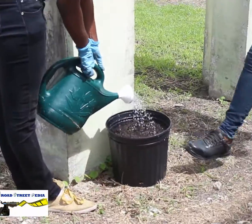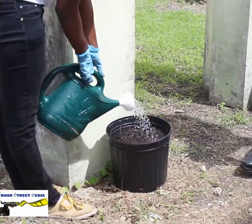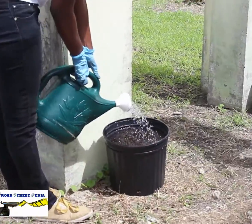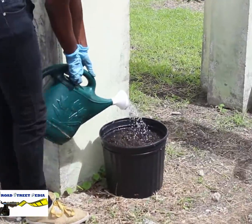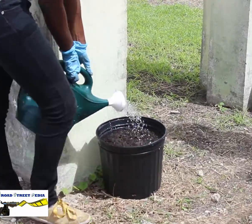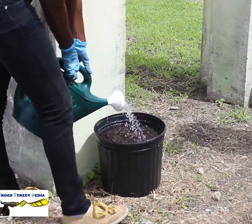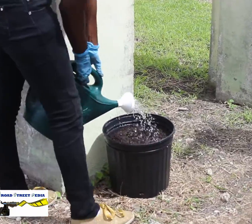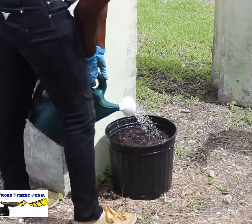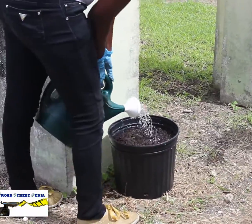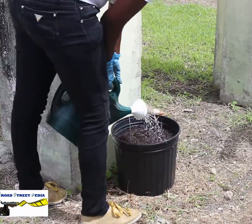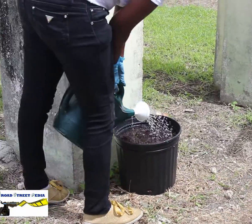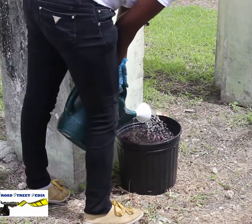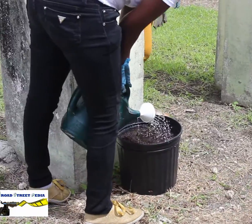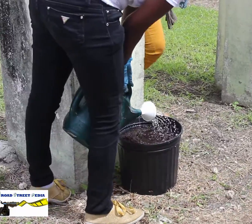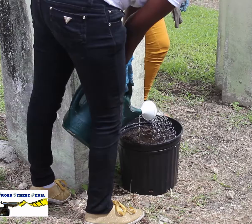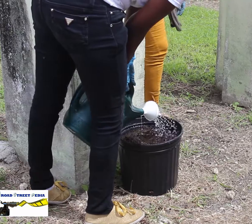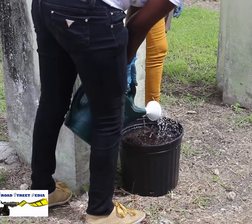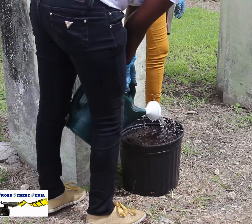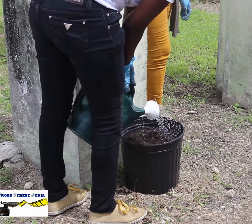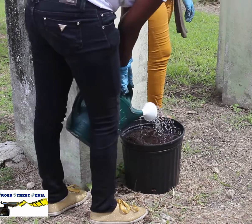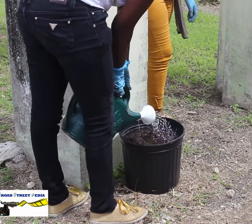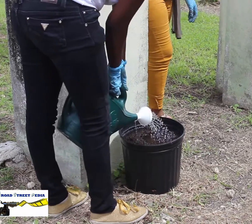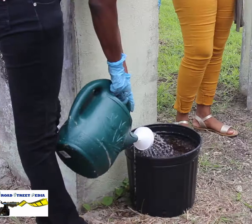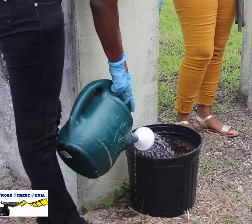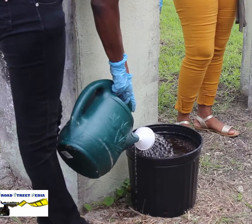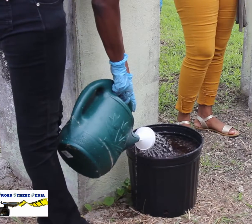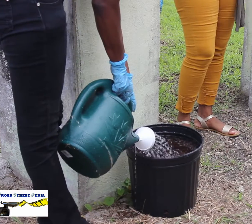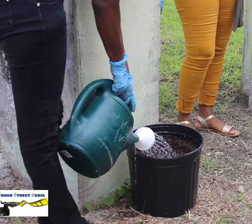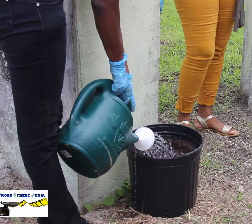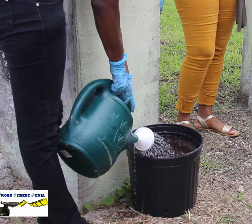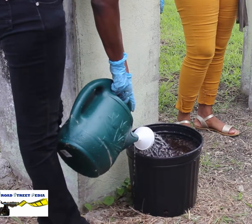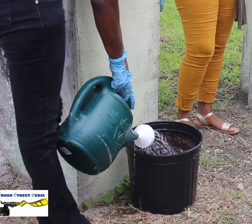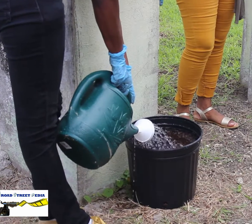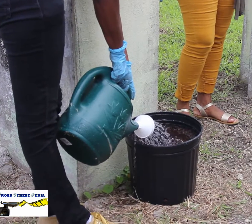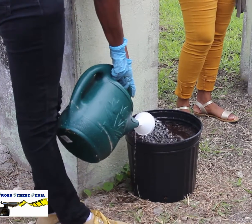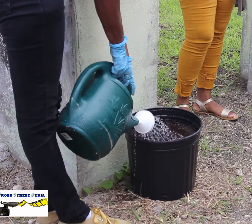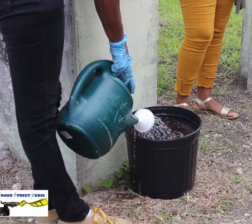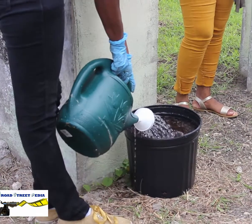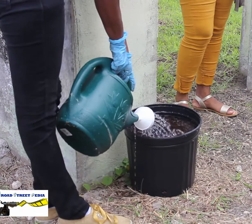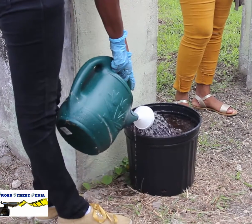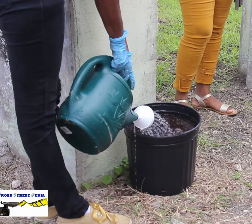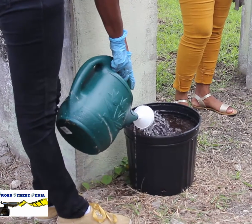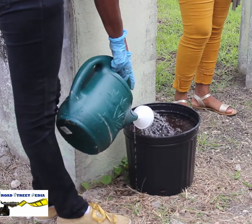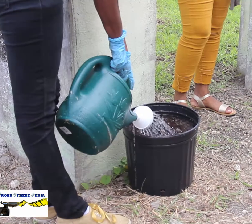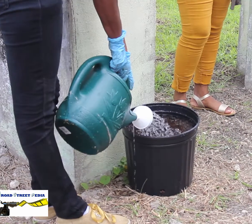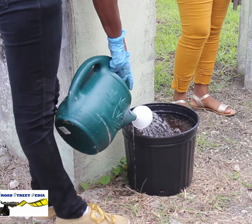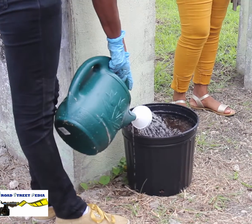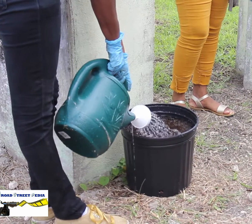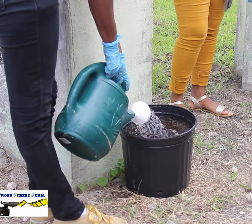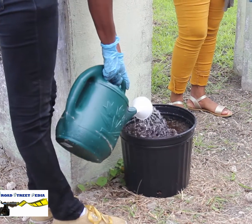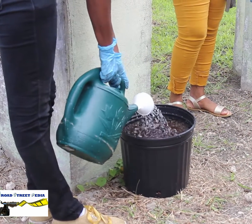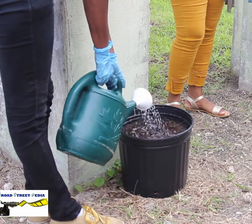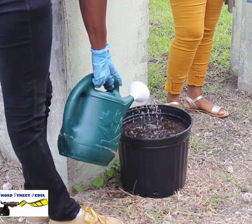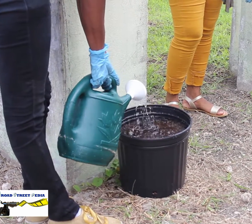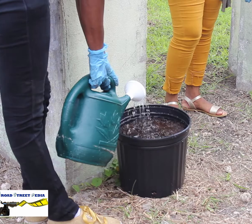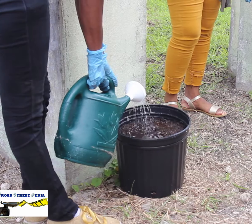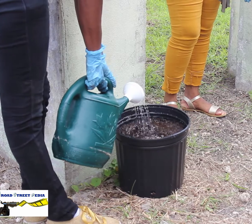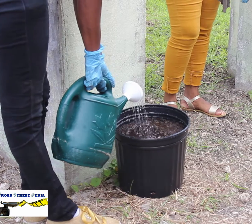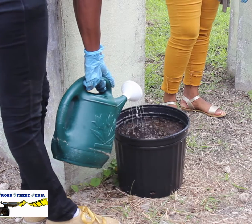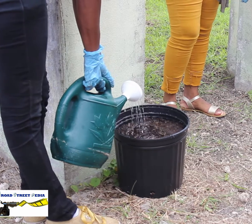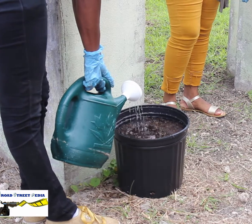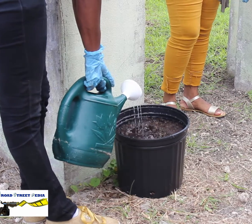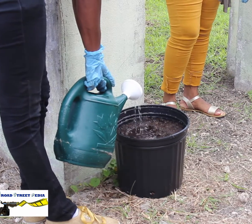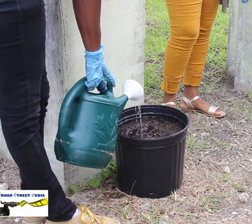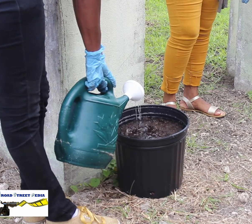goes down at the bottom, becomes wet, you know the water has gone to the, So then you hold out the bottom there. as somebody said, when you see the water run